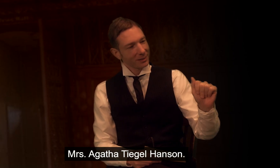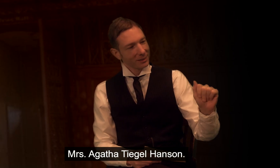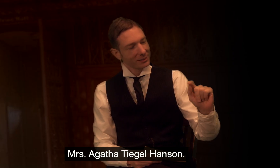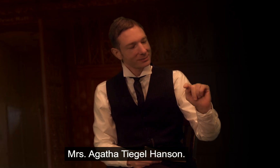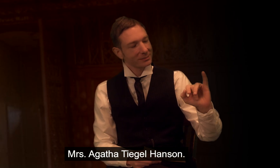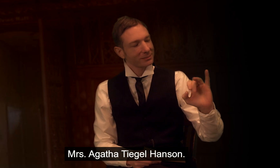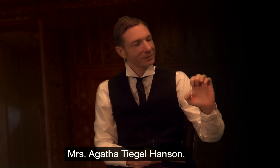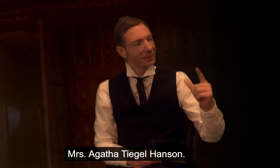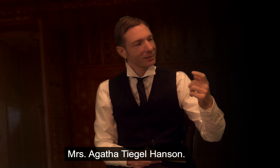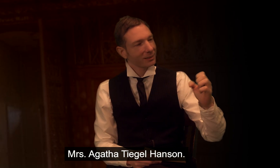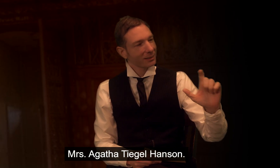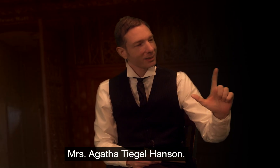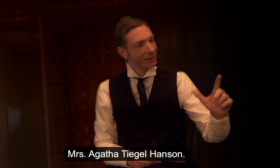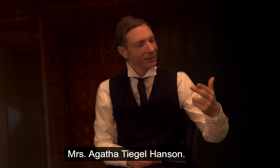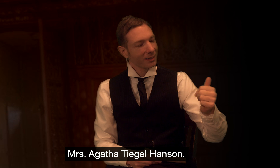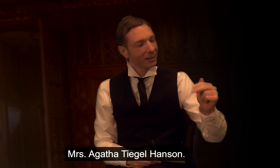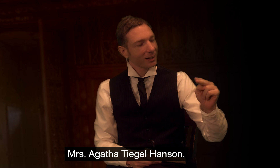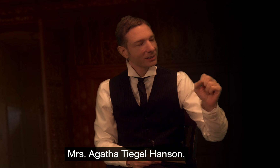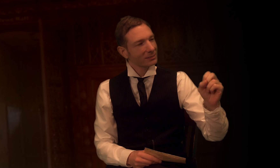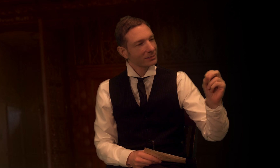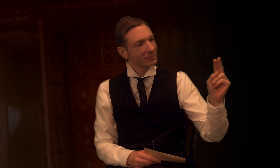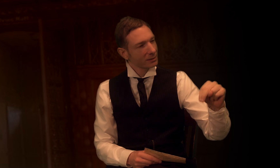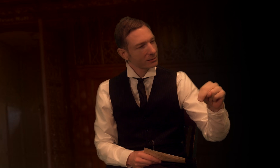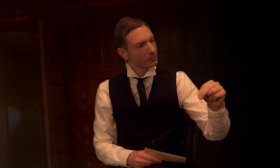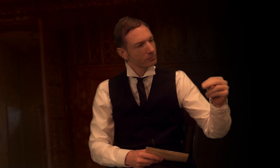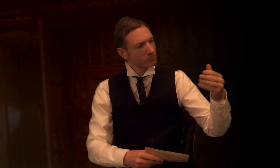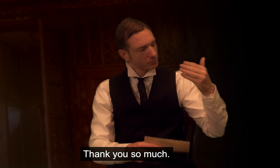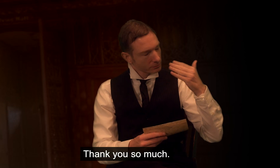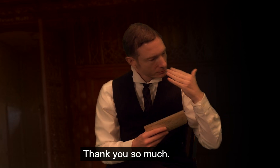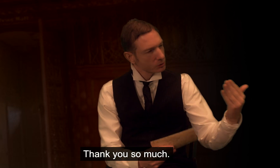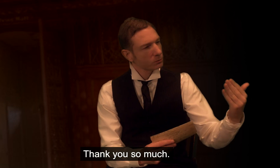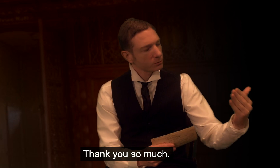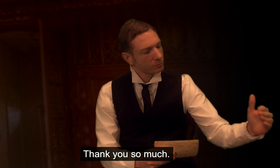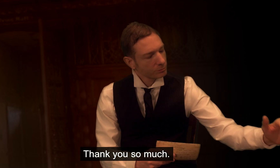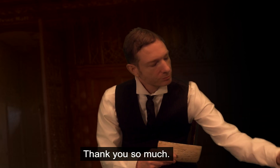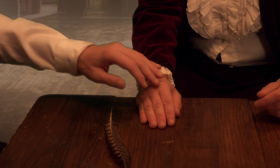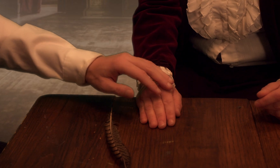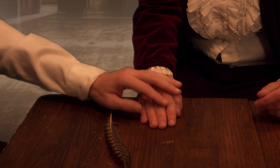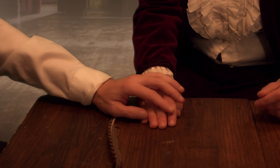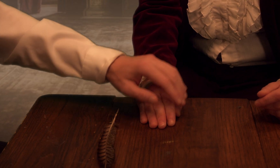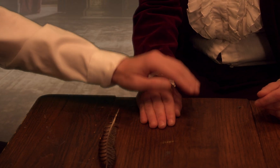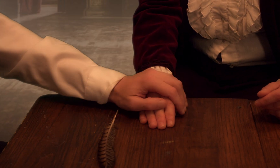Mrs. Agatha Tiegel Hanson. Thank you so much.